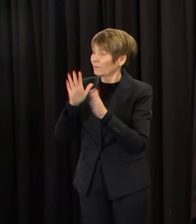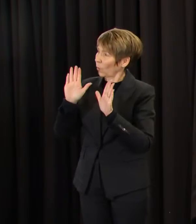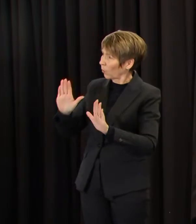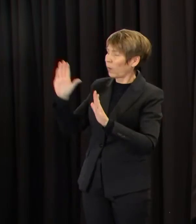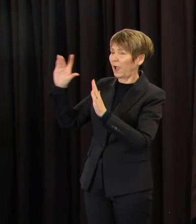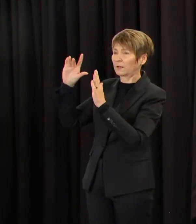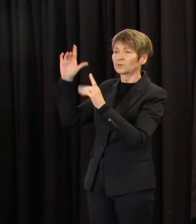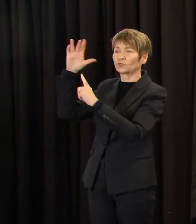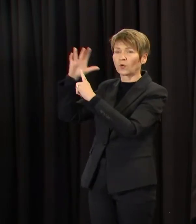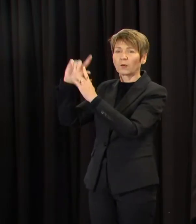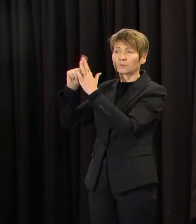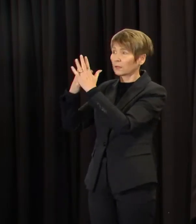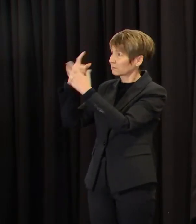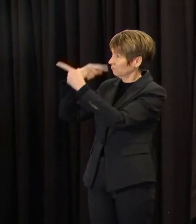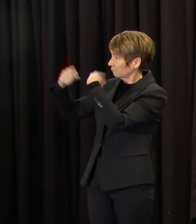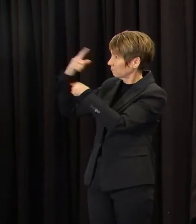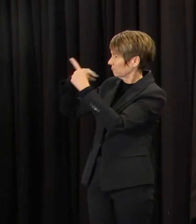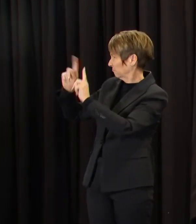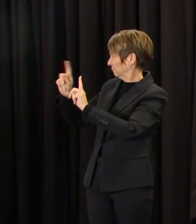But if we can